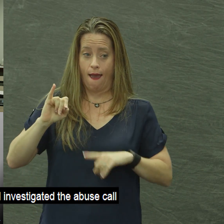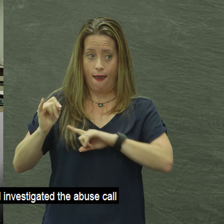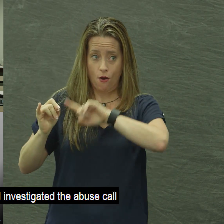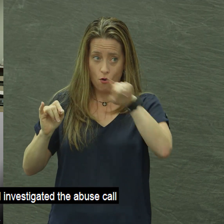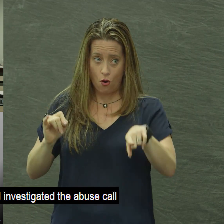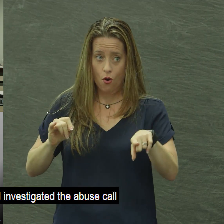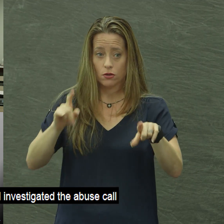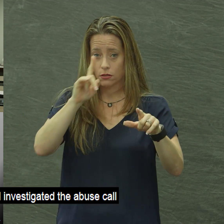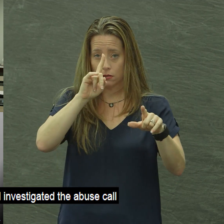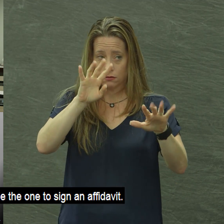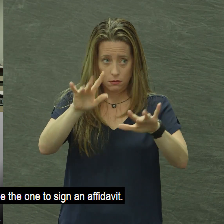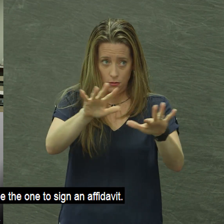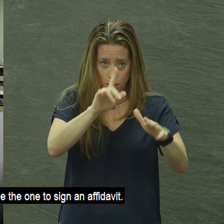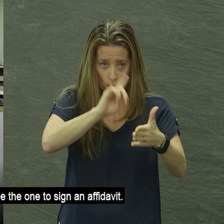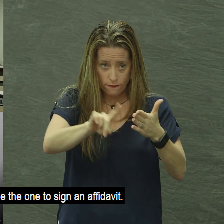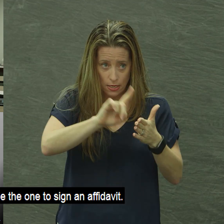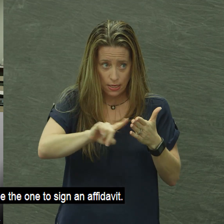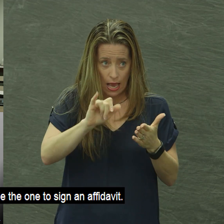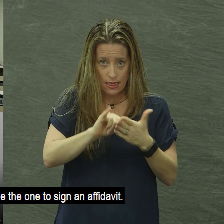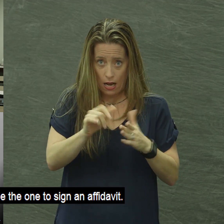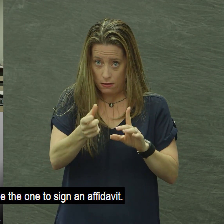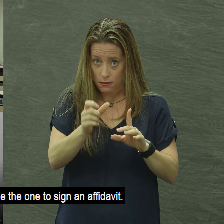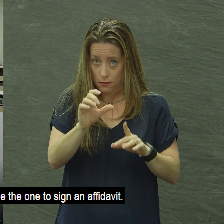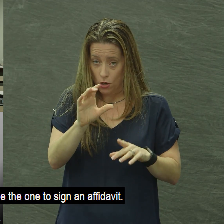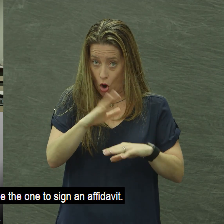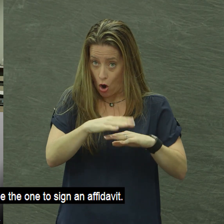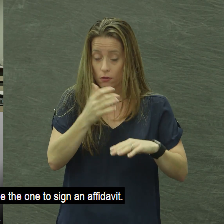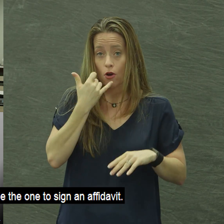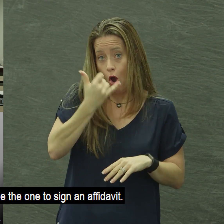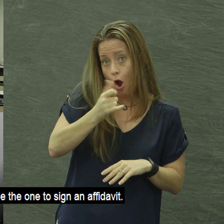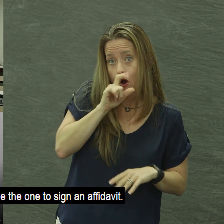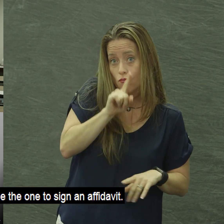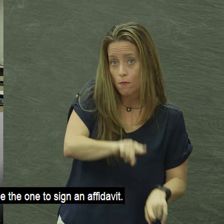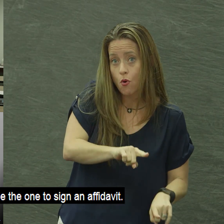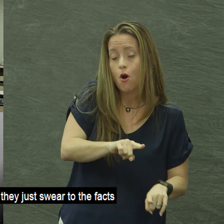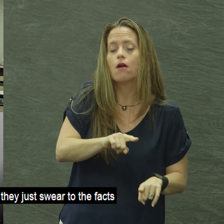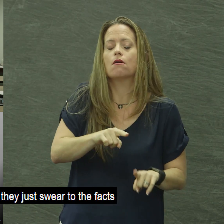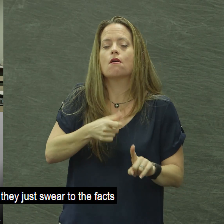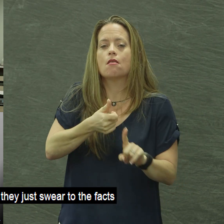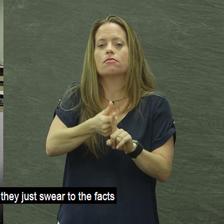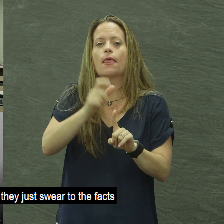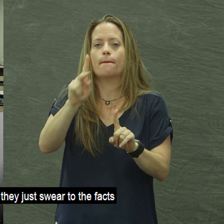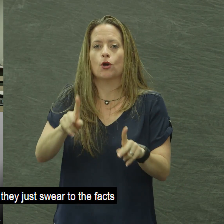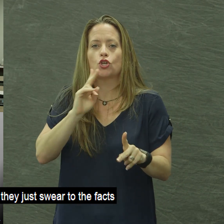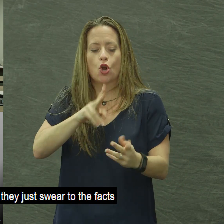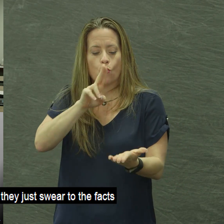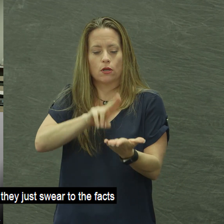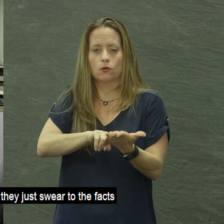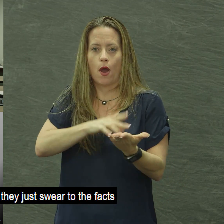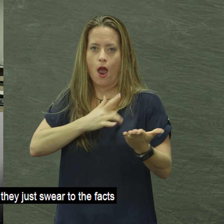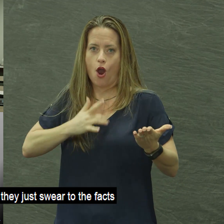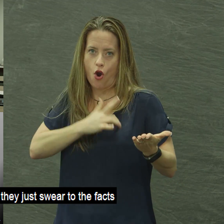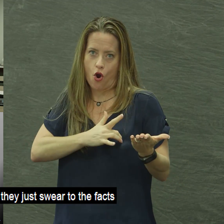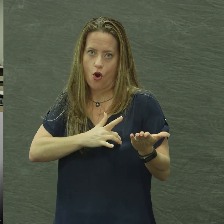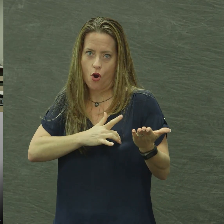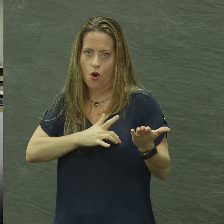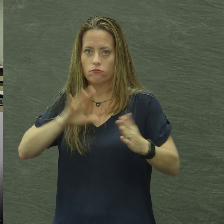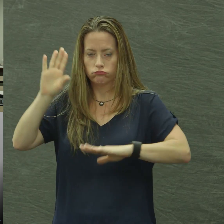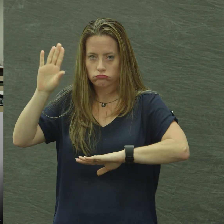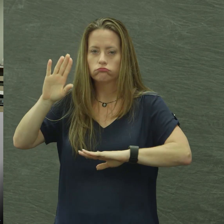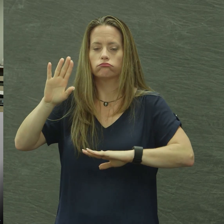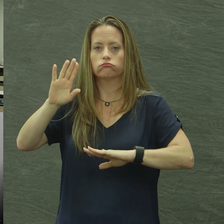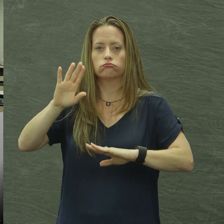the abuse call will be the one to sign an affidavit. So they just swear to